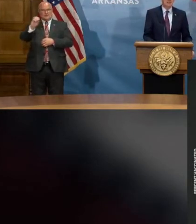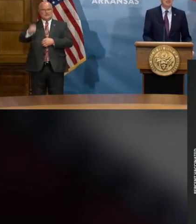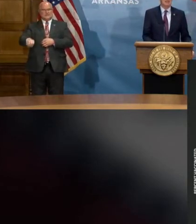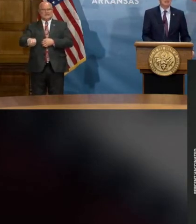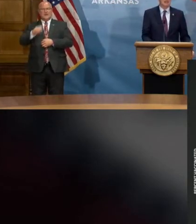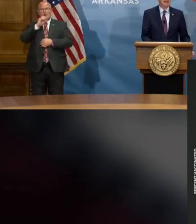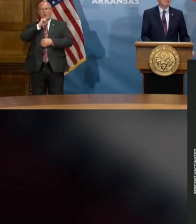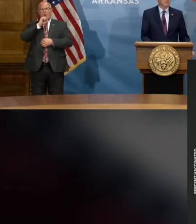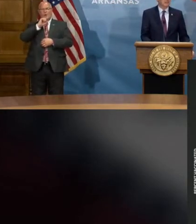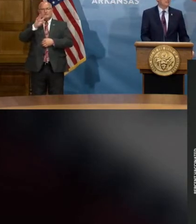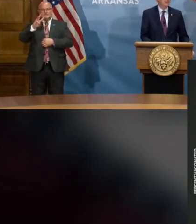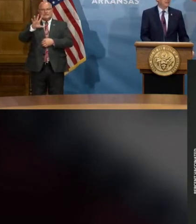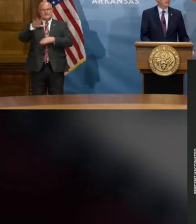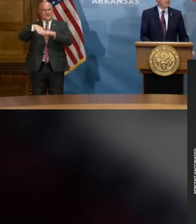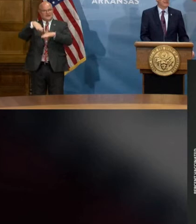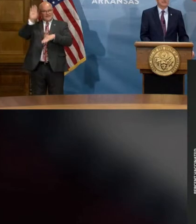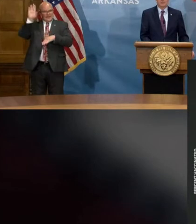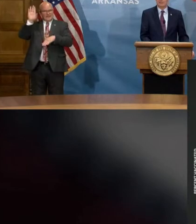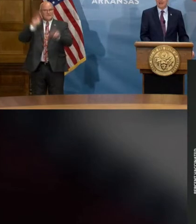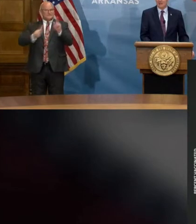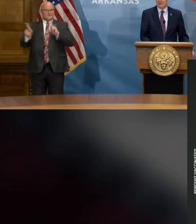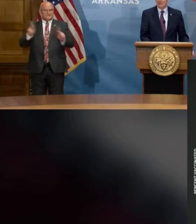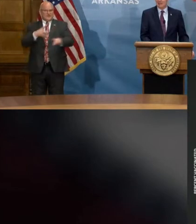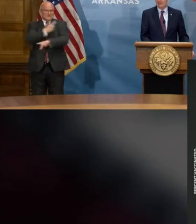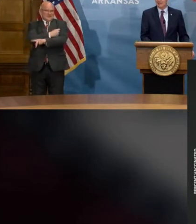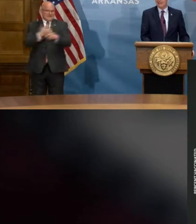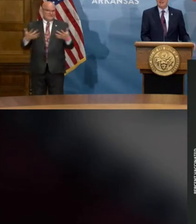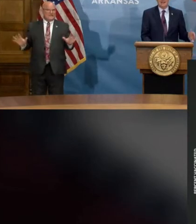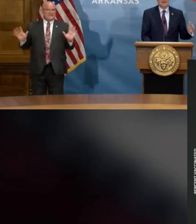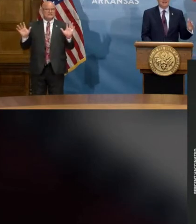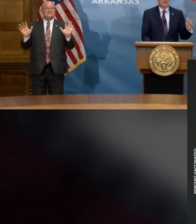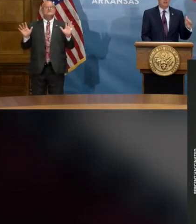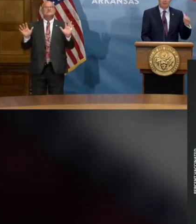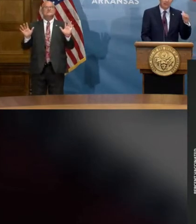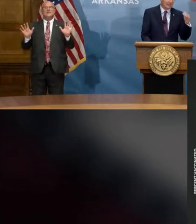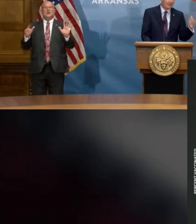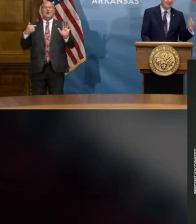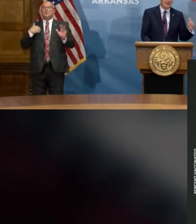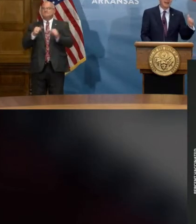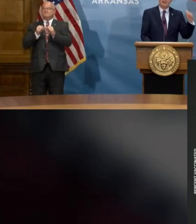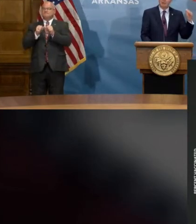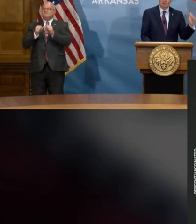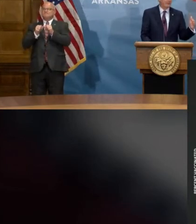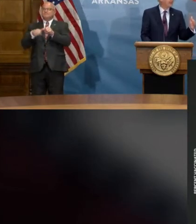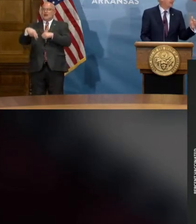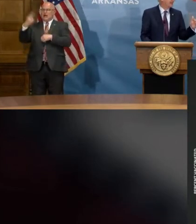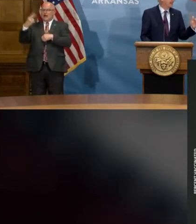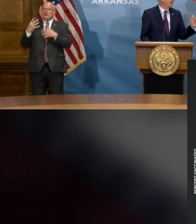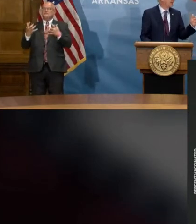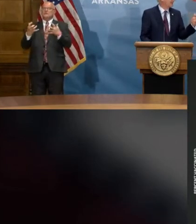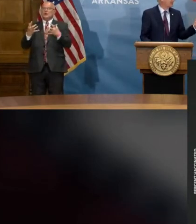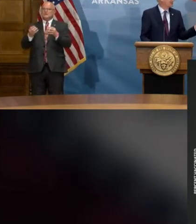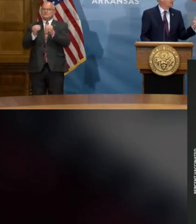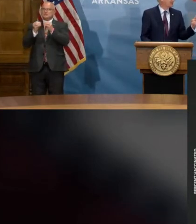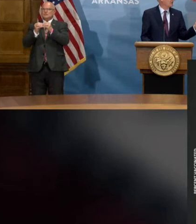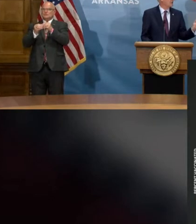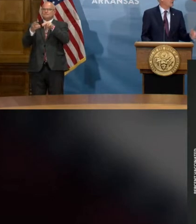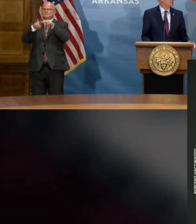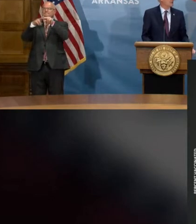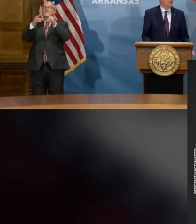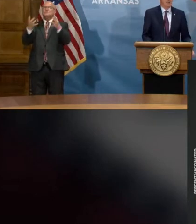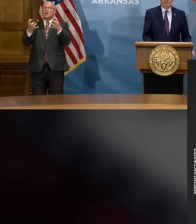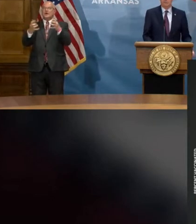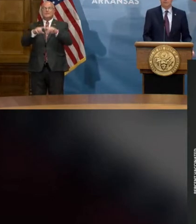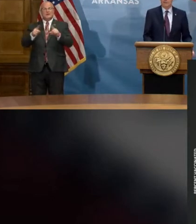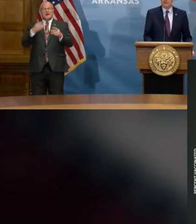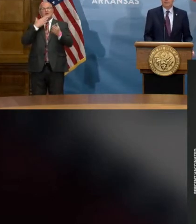64.5% of our 65 plus population has been vaccinated. We want to keep that high, we want to get it higher, but this is good